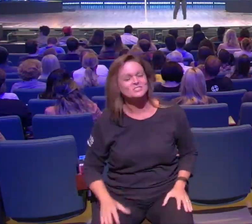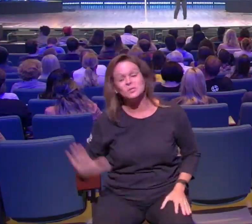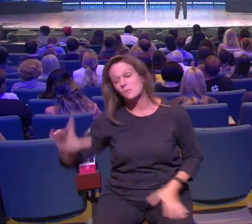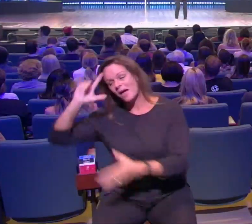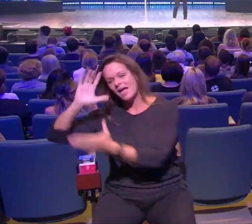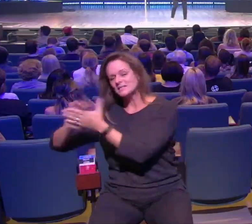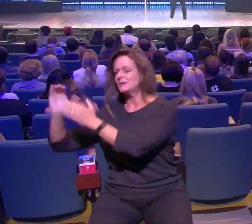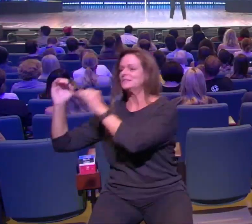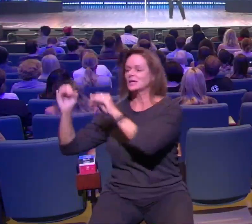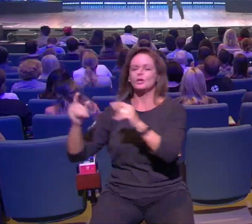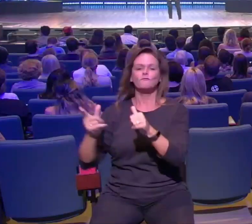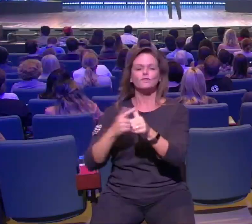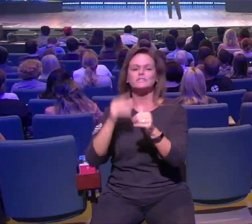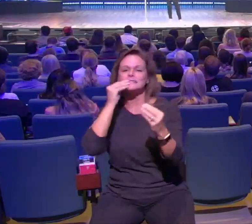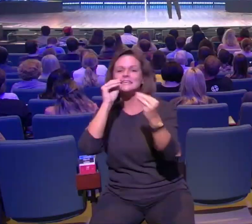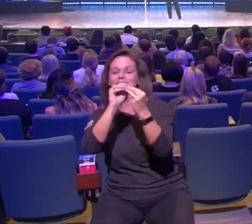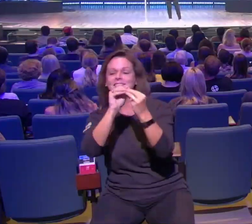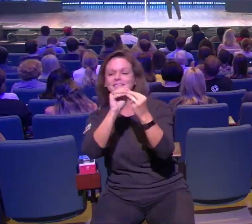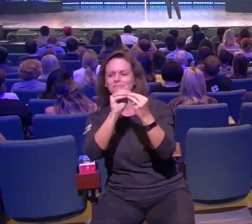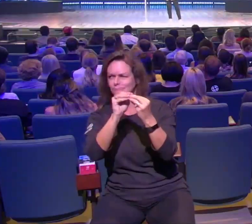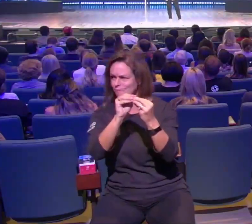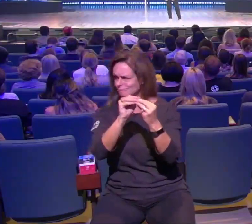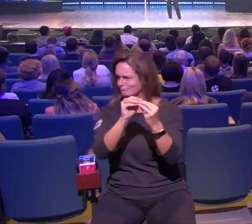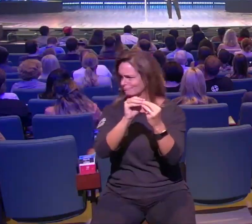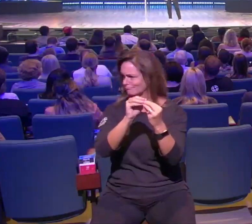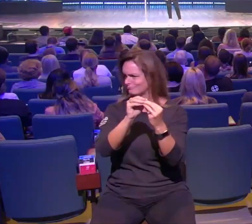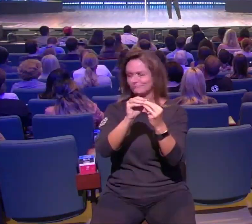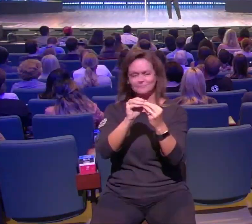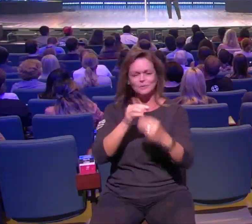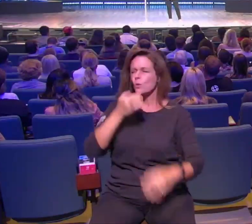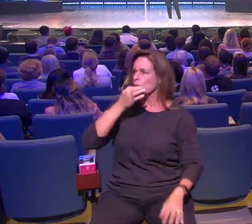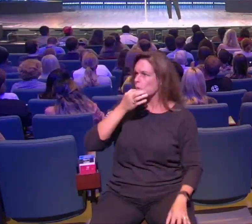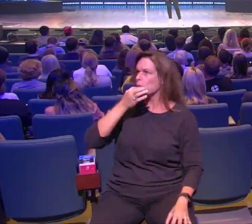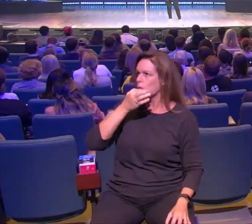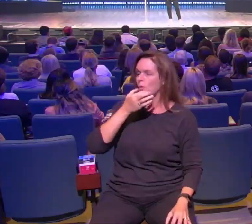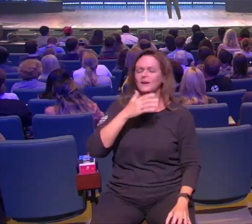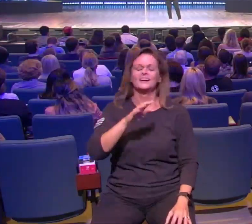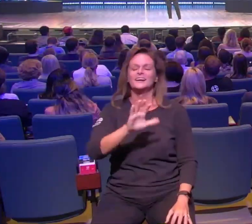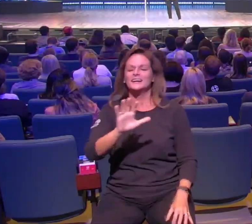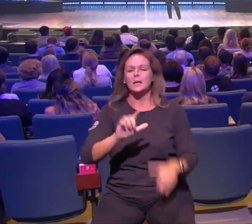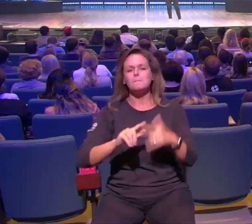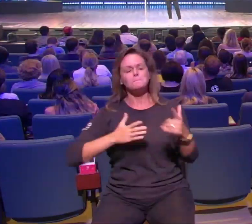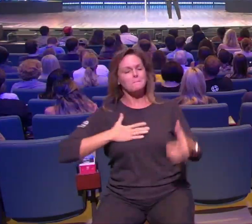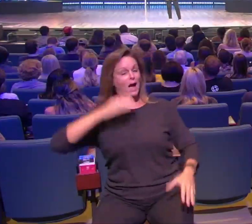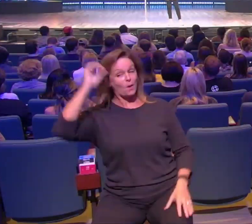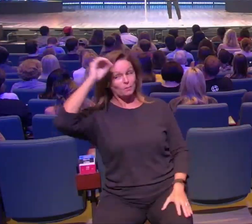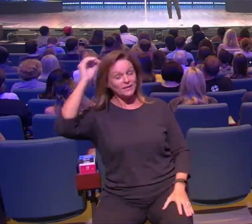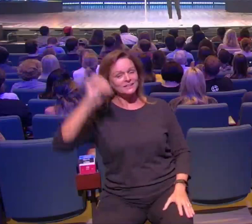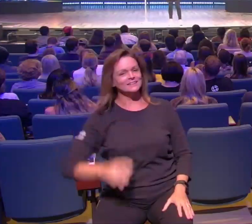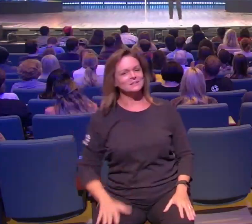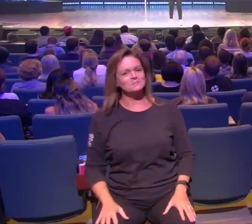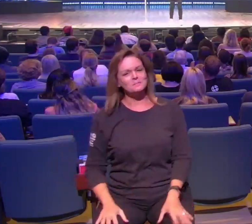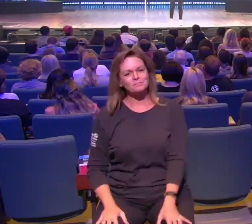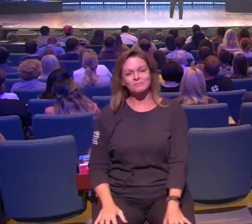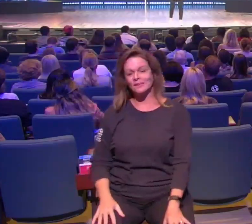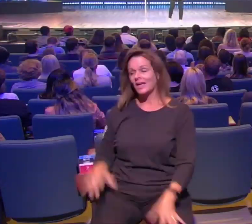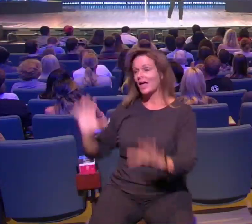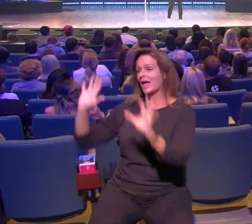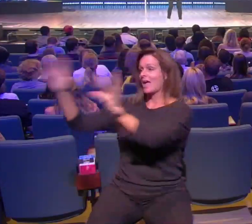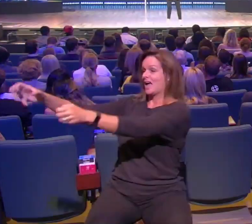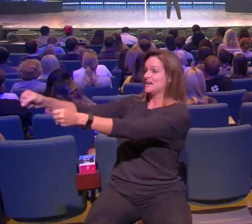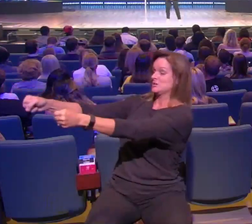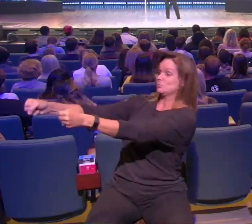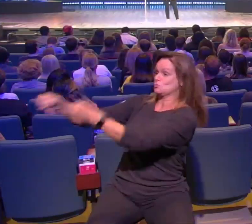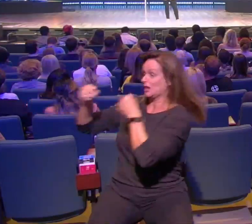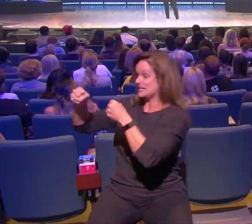with you about our first kiss. And I don't have time to tell you my side of the story, but I will tell you that there was no